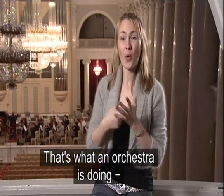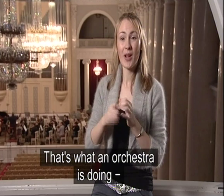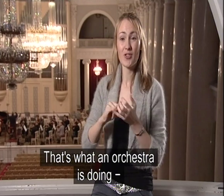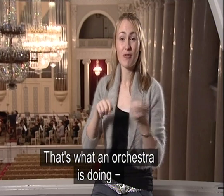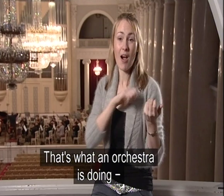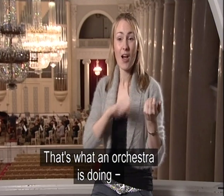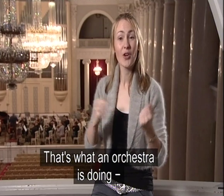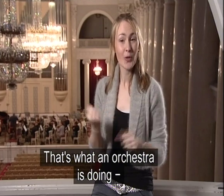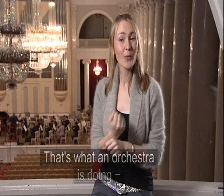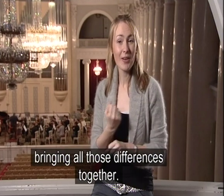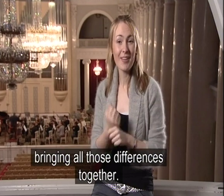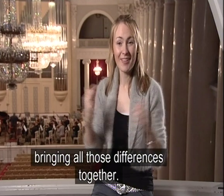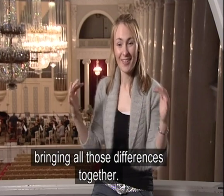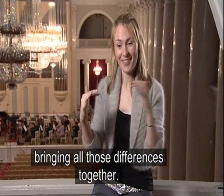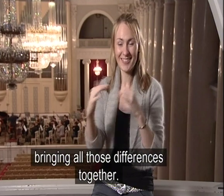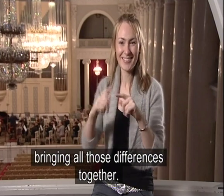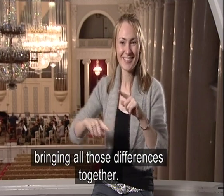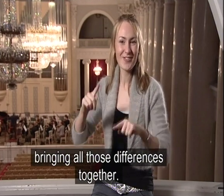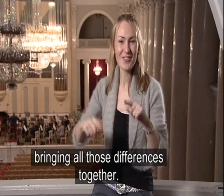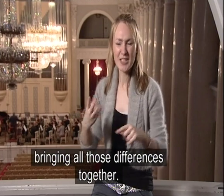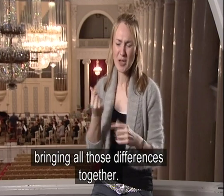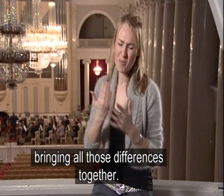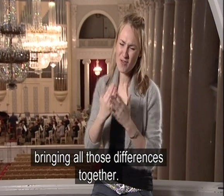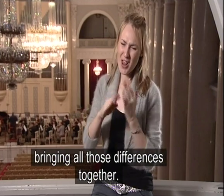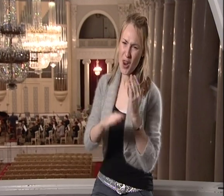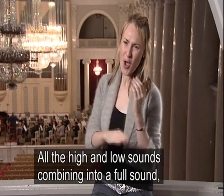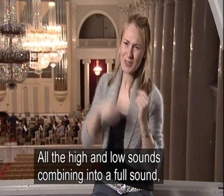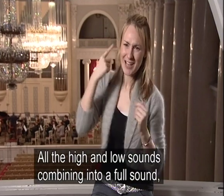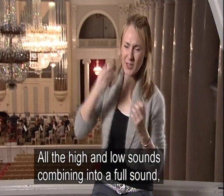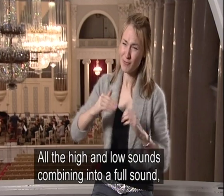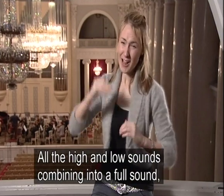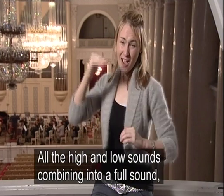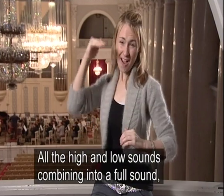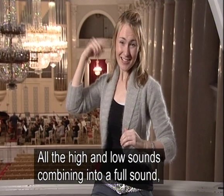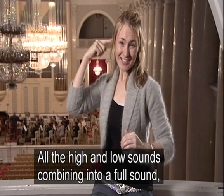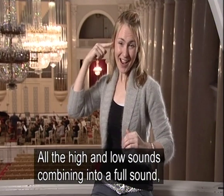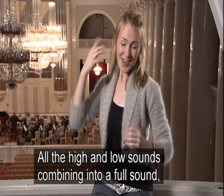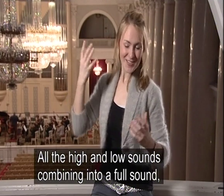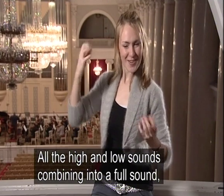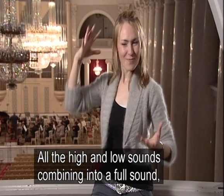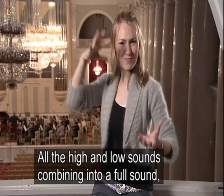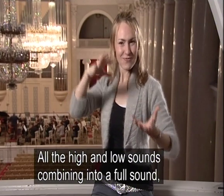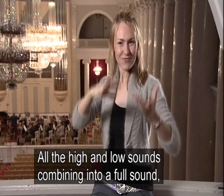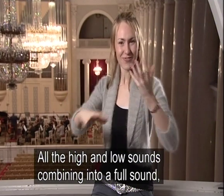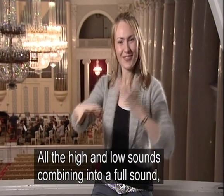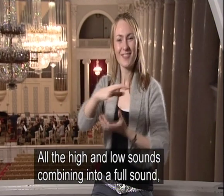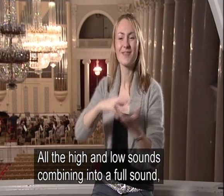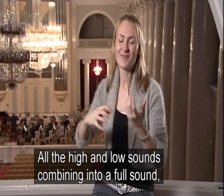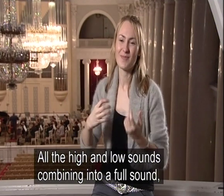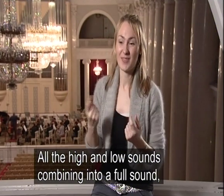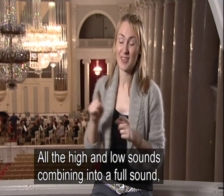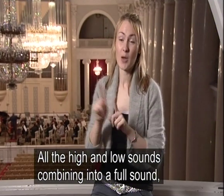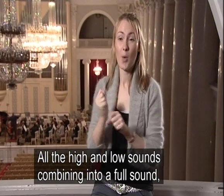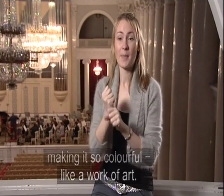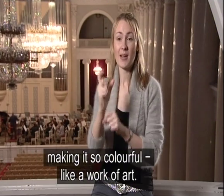doing, bringing all those differences together. All the high and low styles combining into a full style, making it